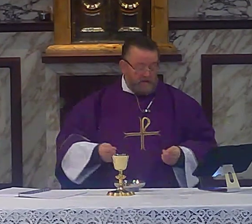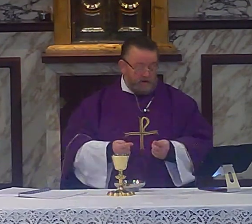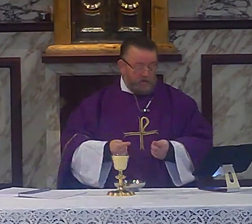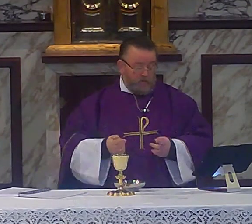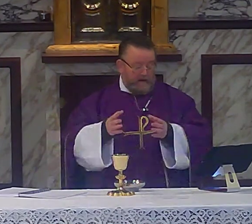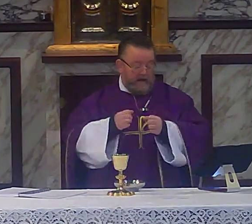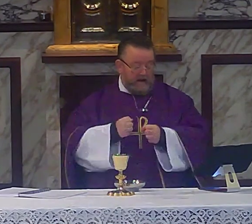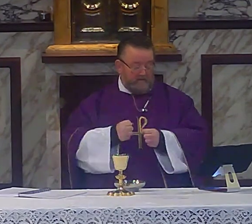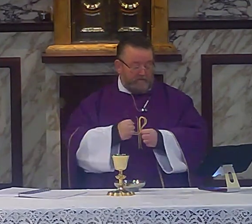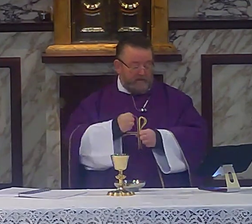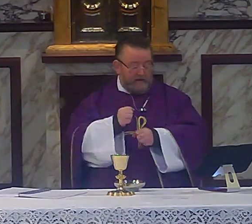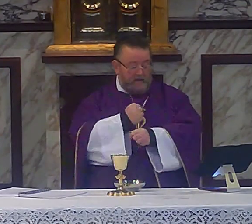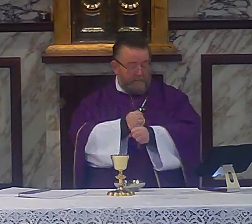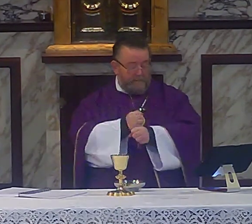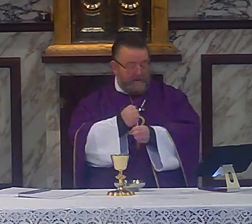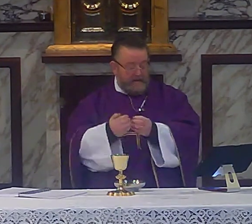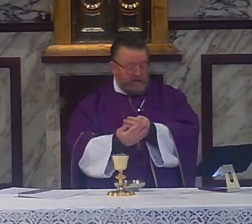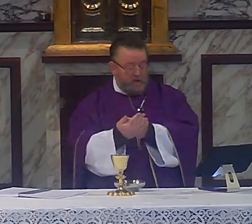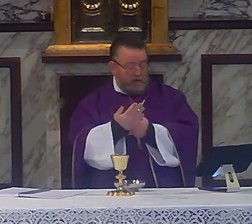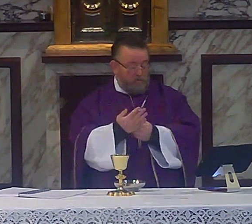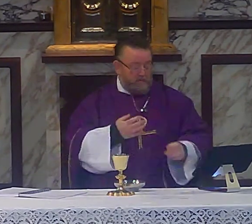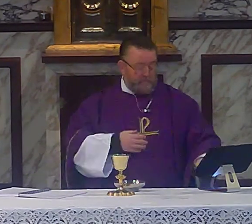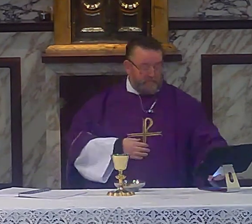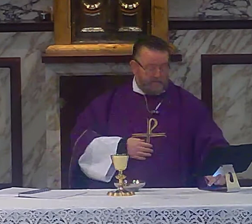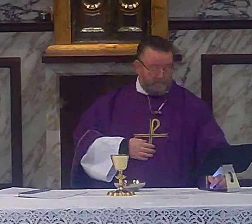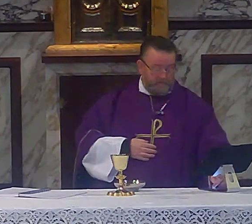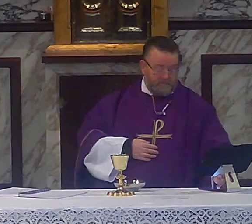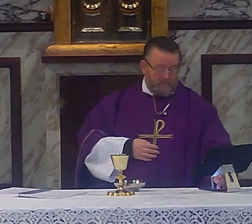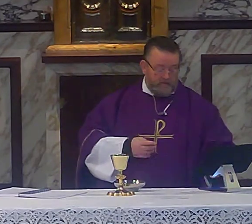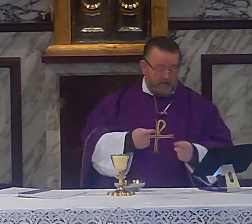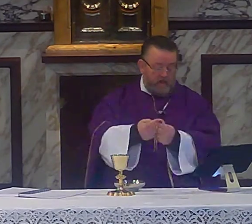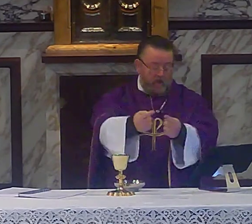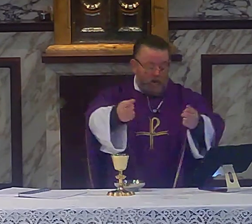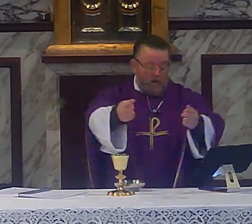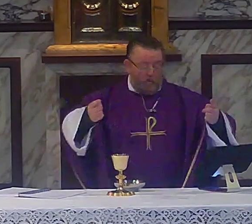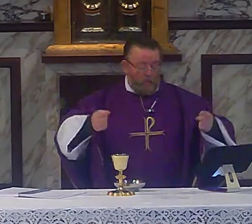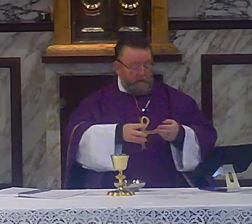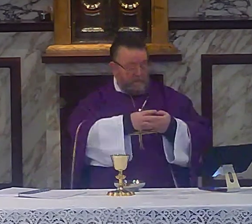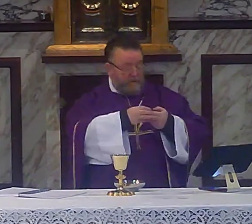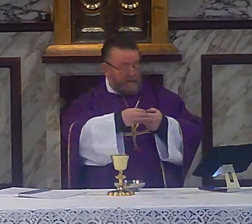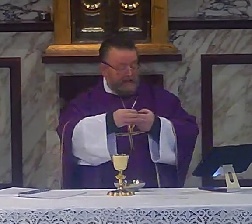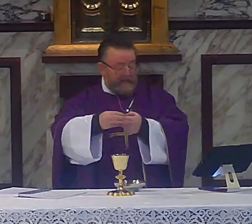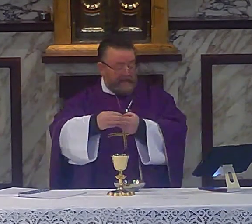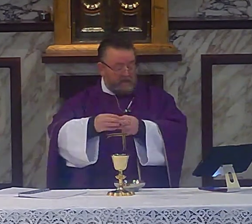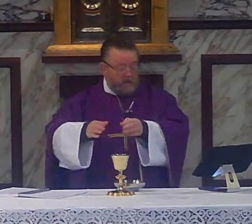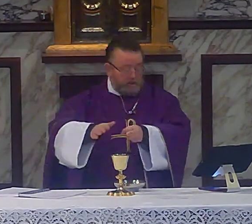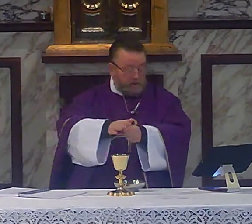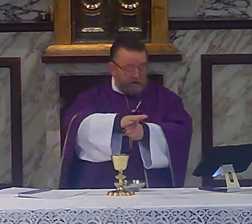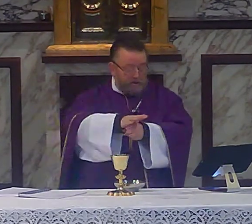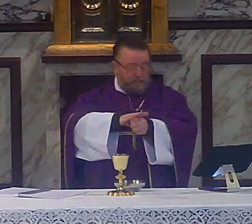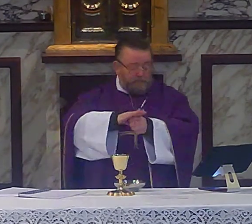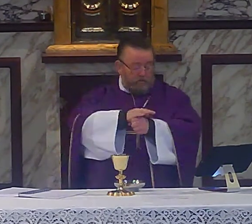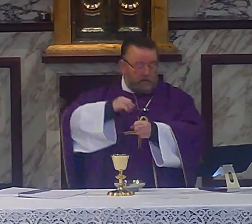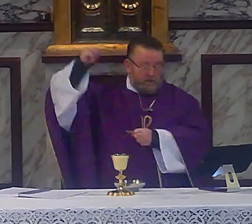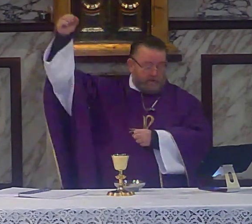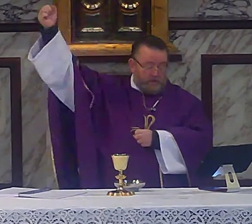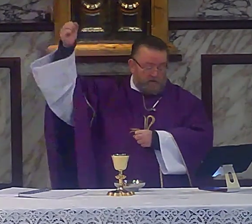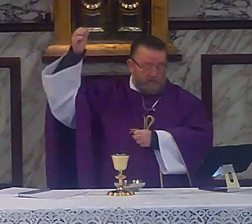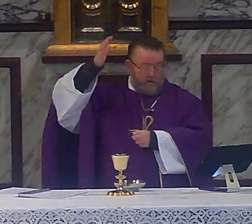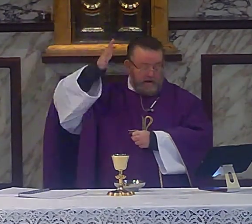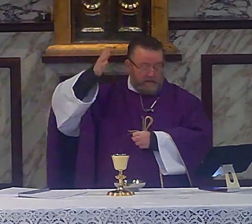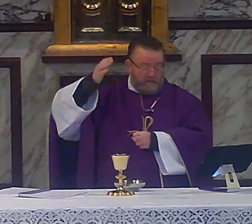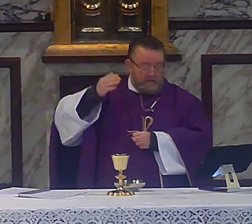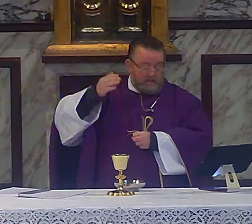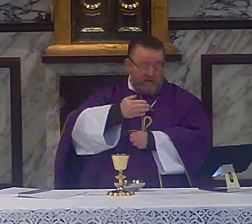that we have been made new we may be led to the fullness of